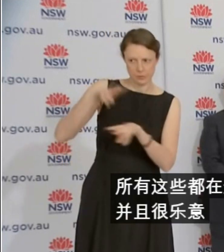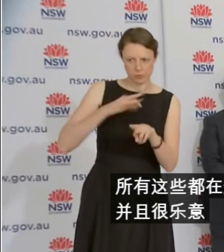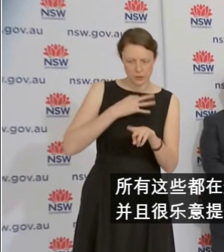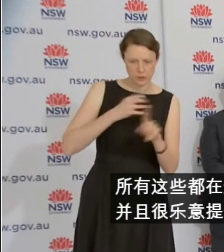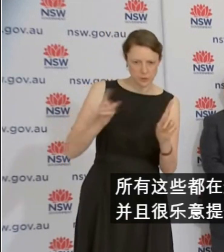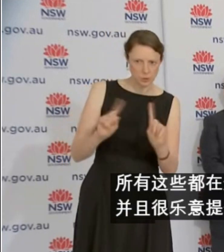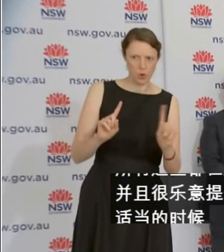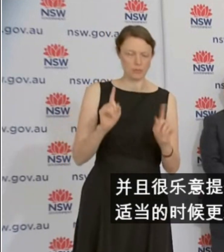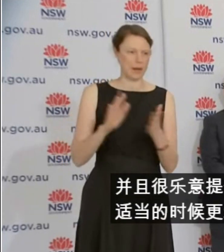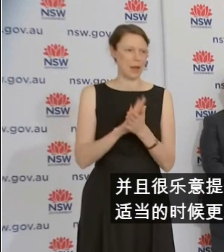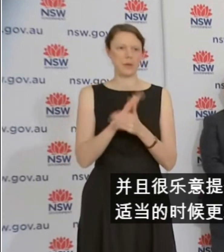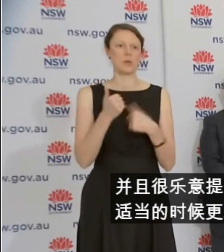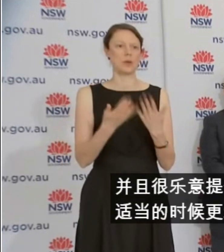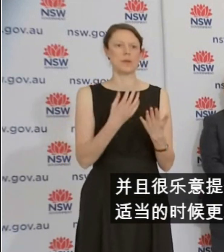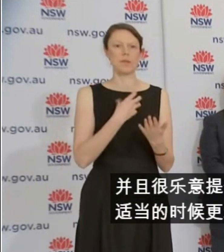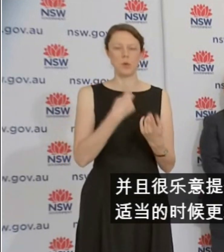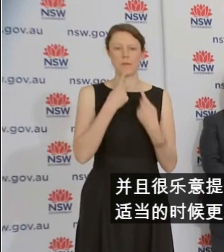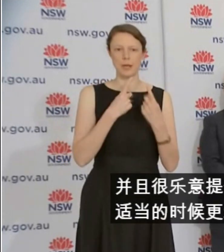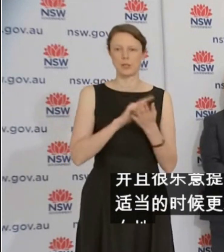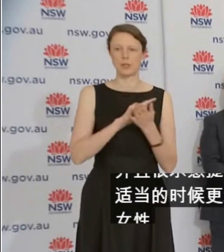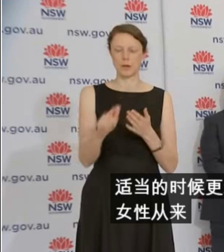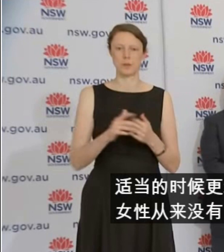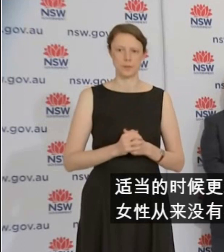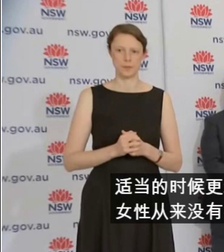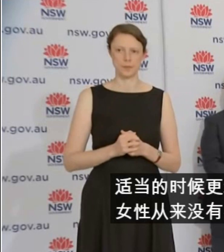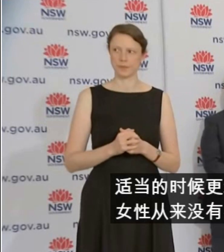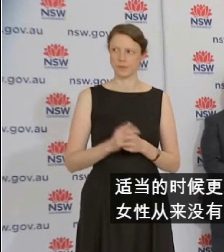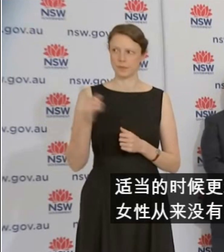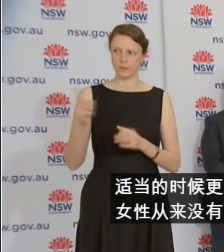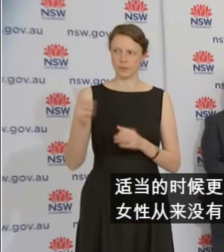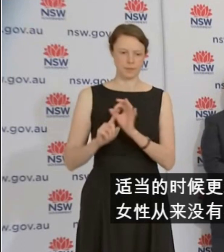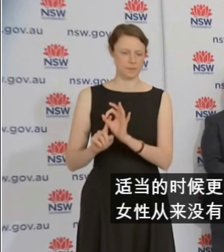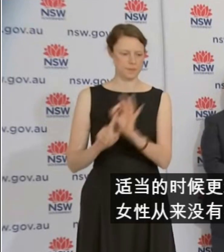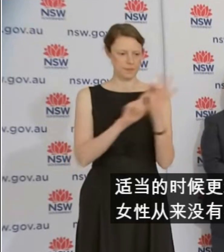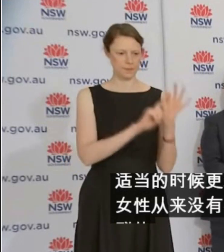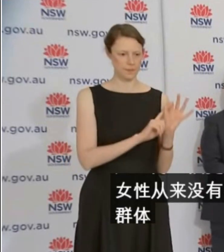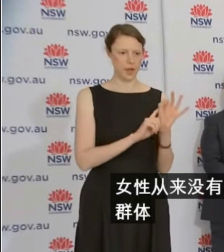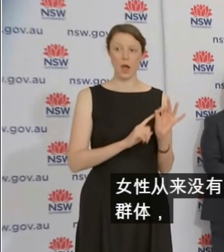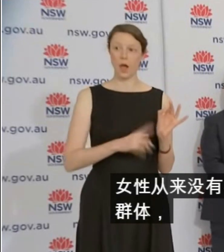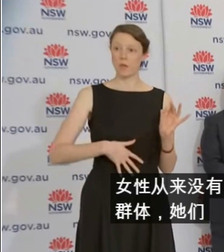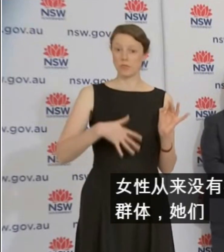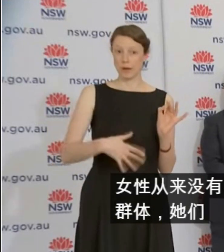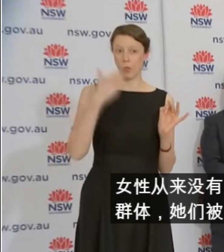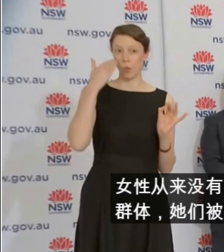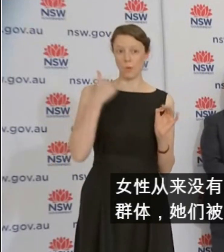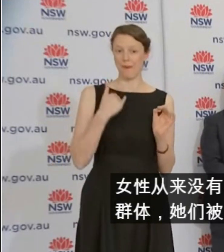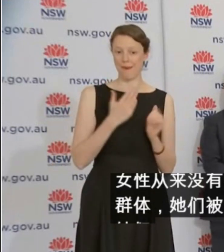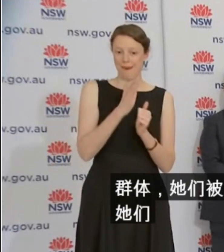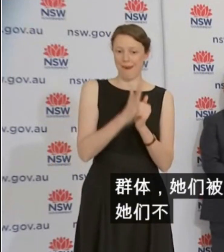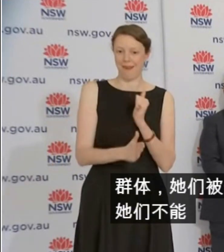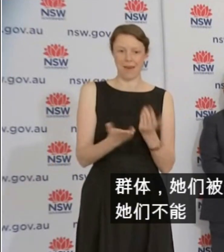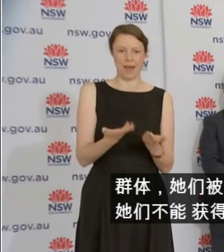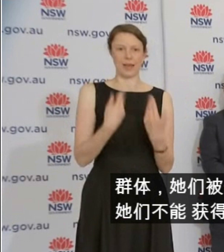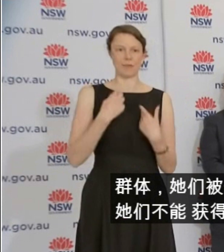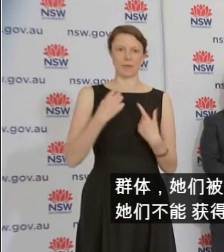to provide an update in due course. Just on that, sorry, pregnant women have never been put in a priority group for Pfizer. They've been told that they